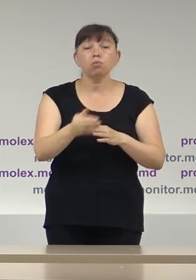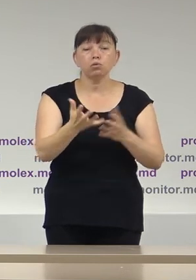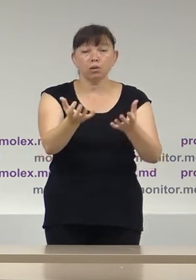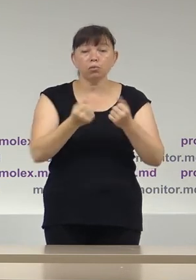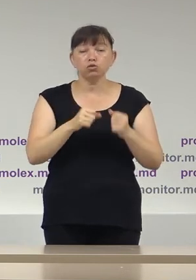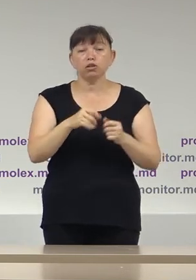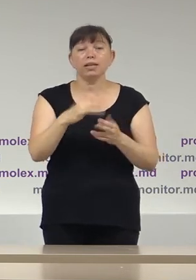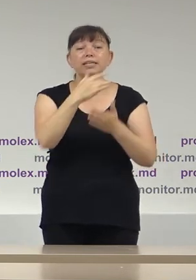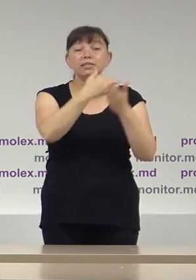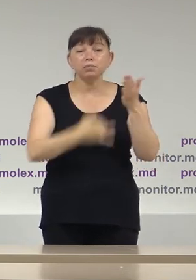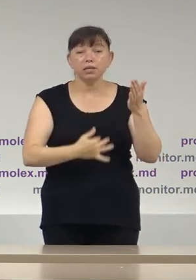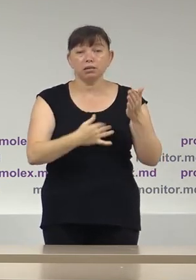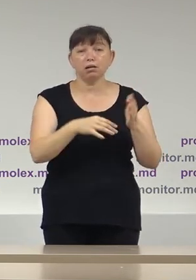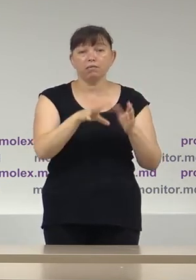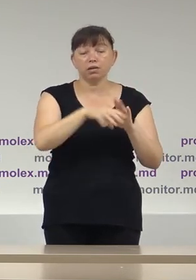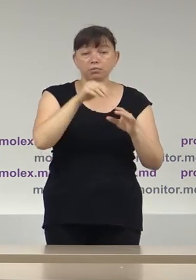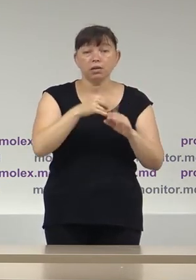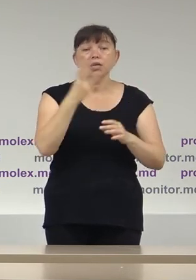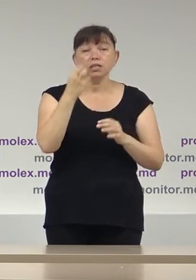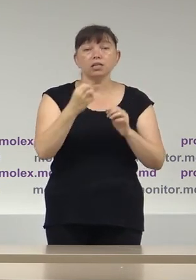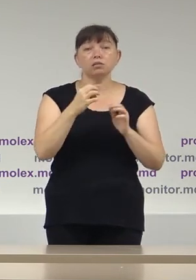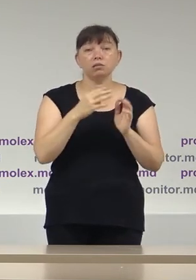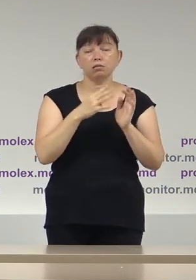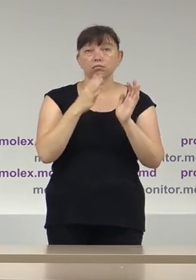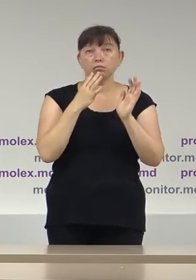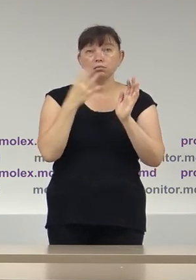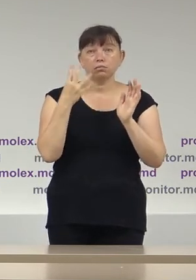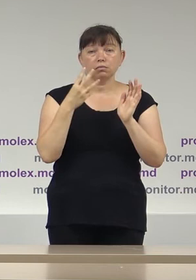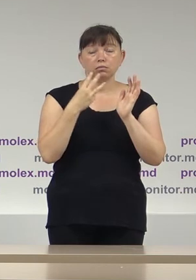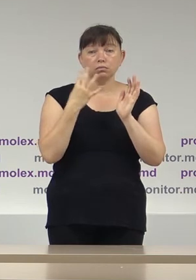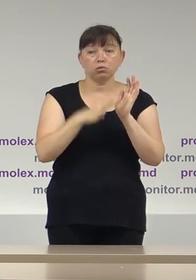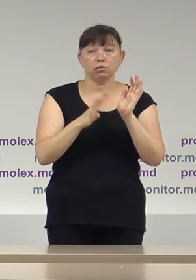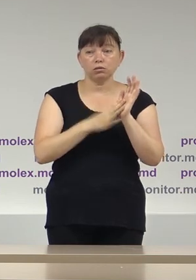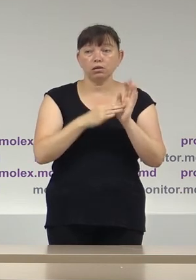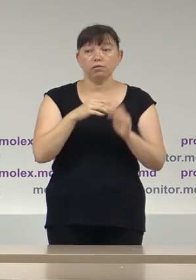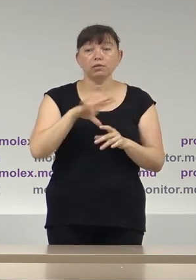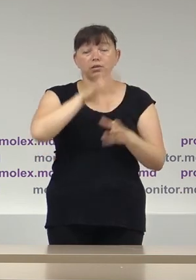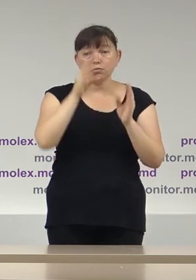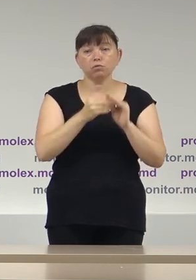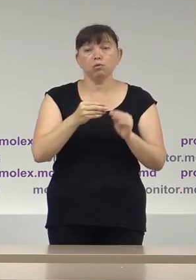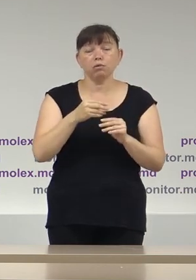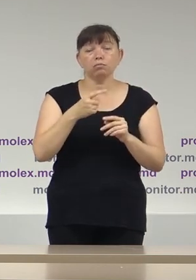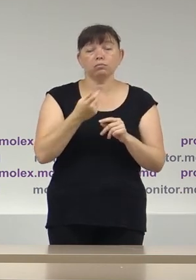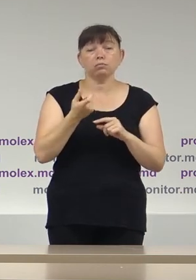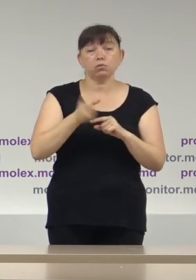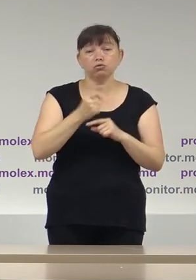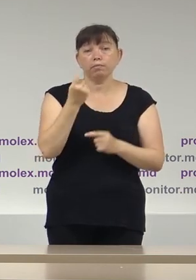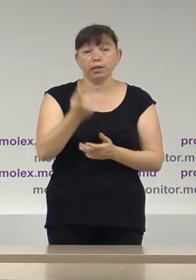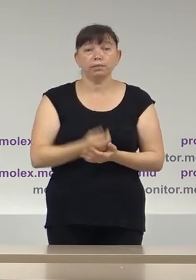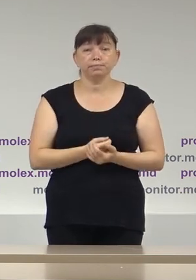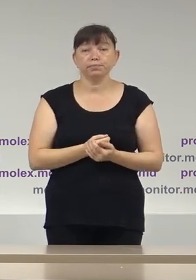voters. Observers also found that at least 329 mayoralities,